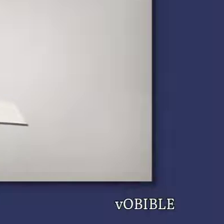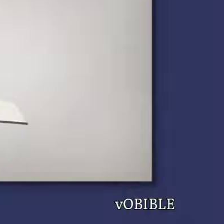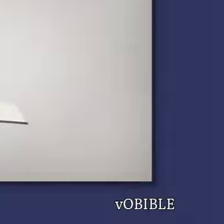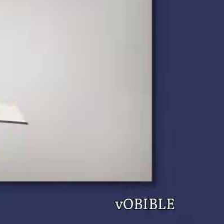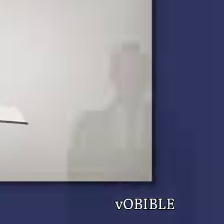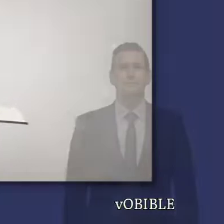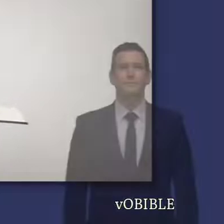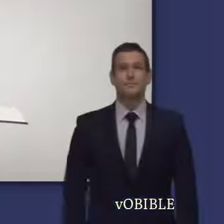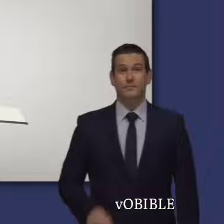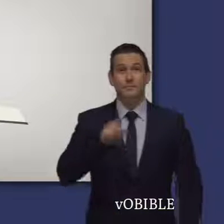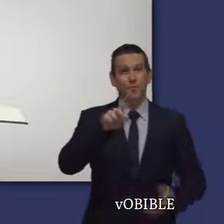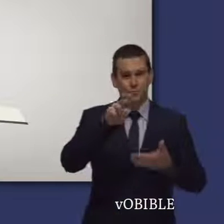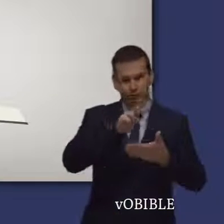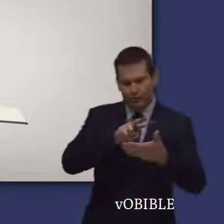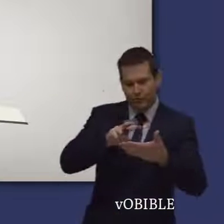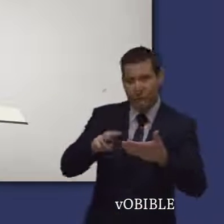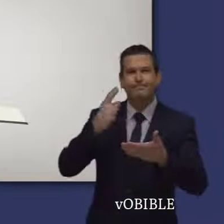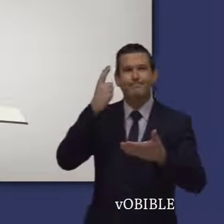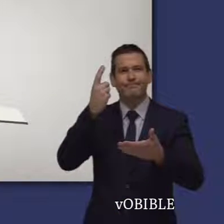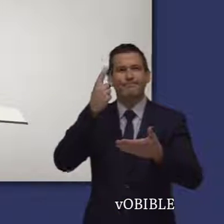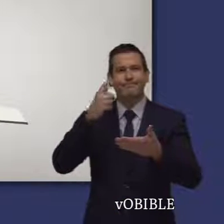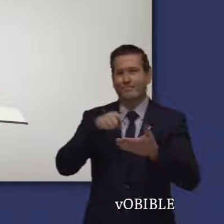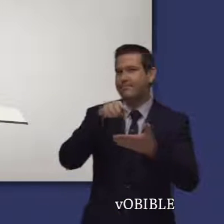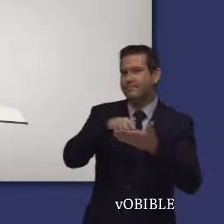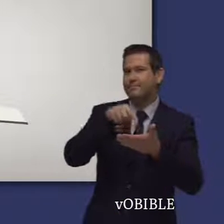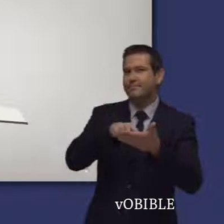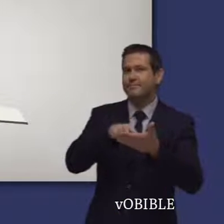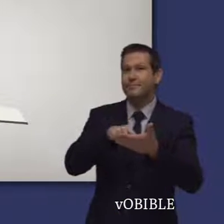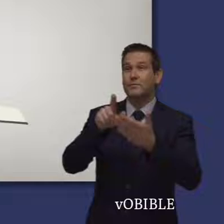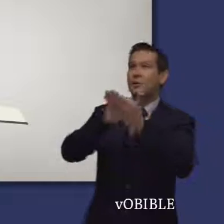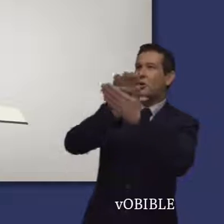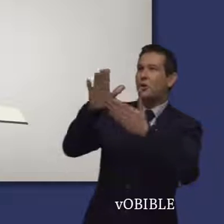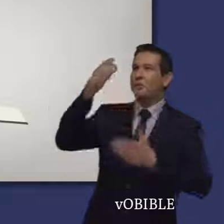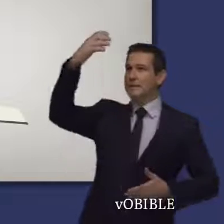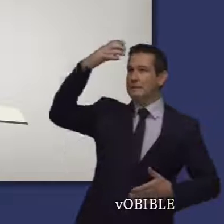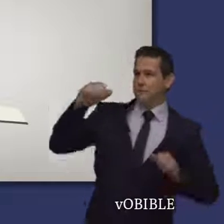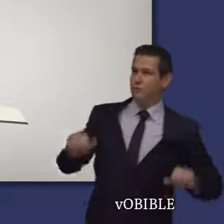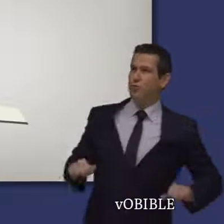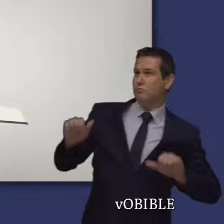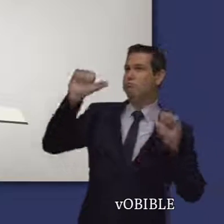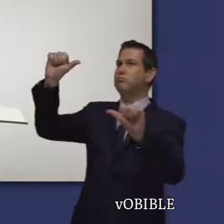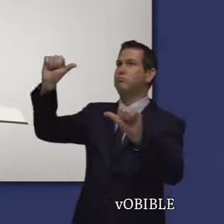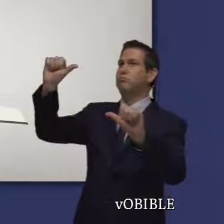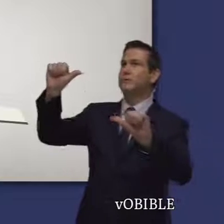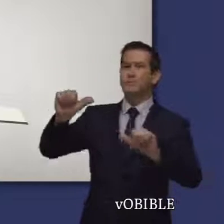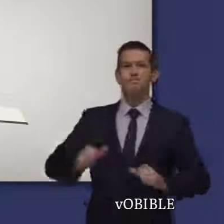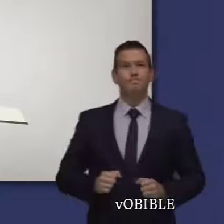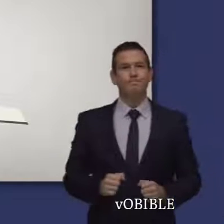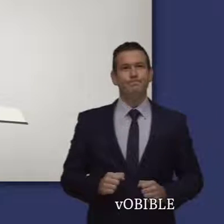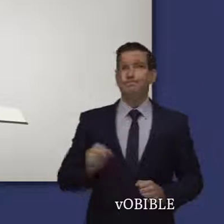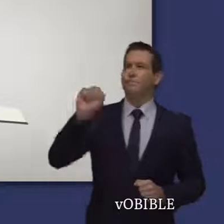As you read the book of Psalms, take note of how it supports Jehovah's sovereignty, how Jehovah helps